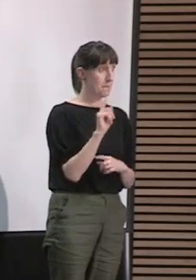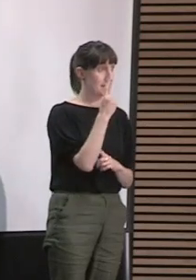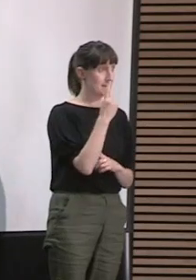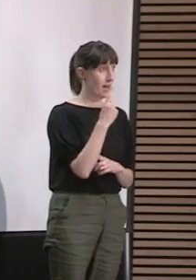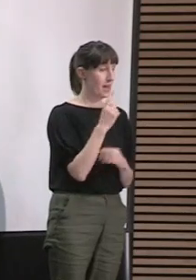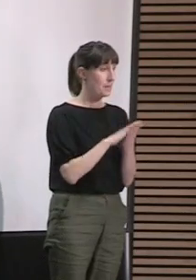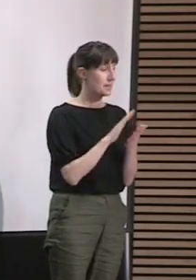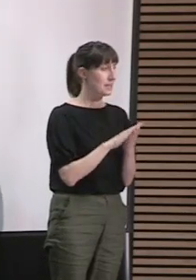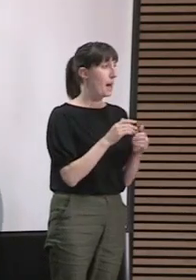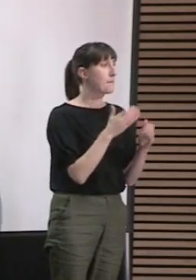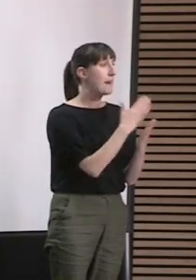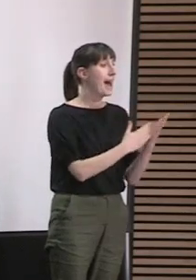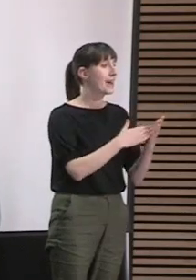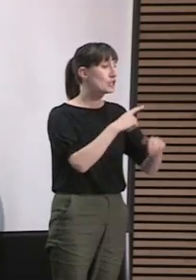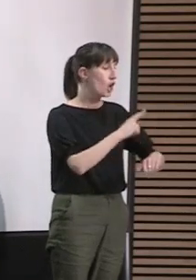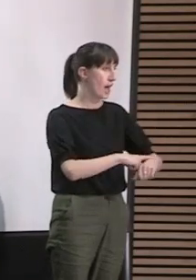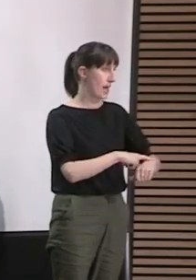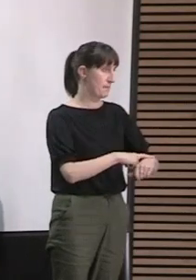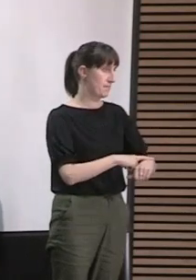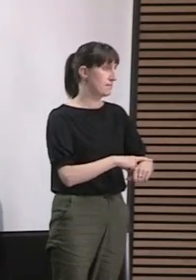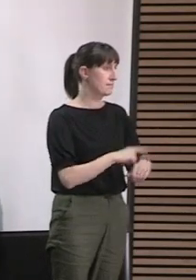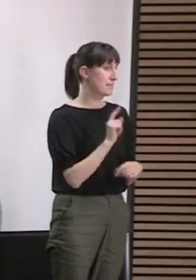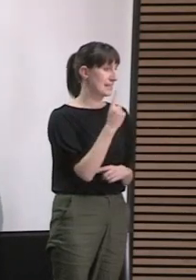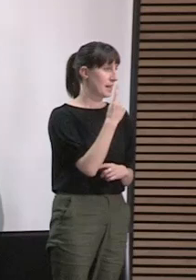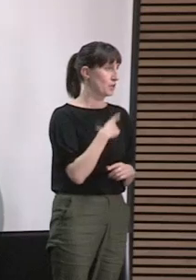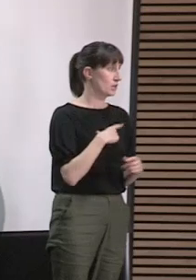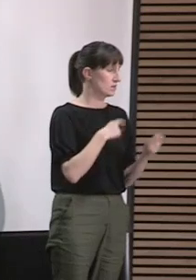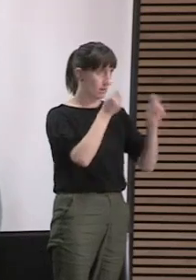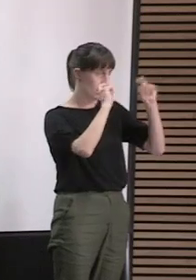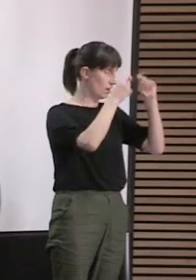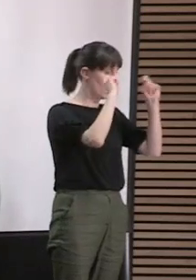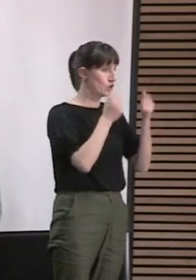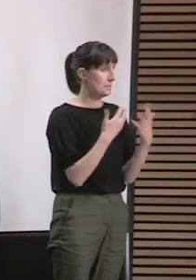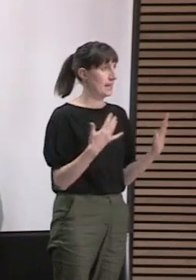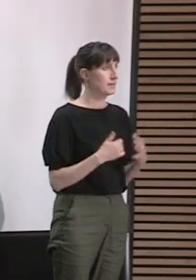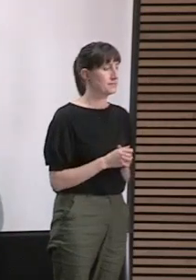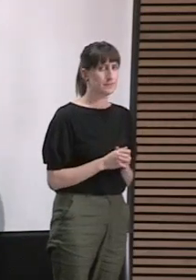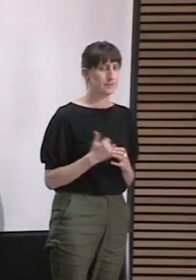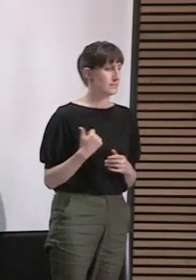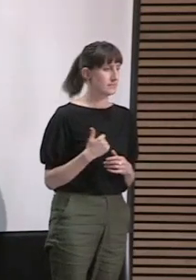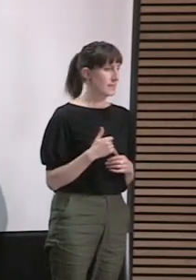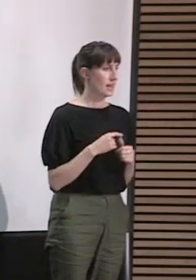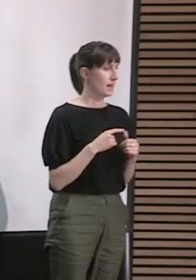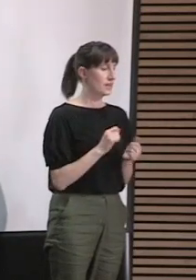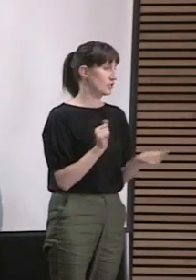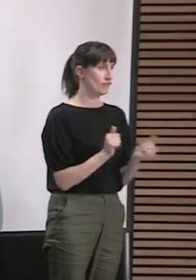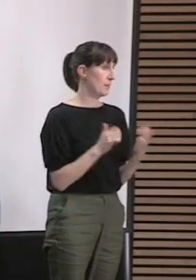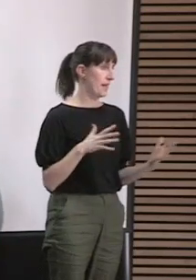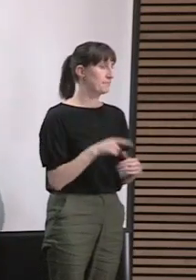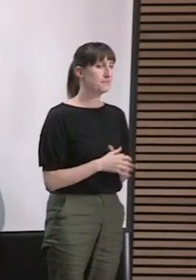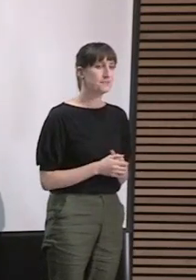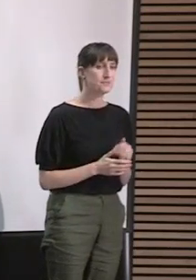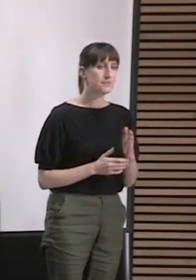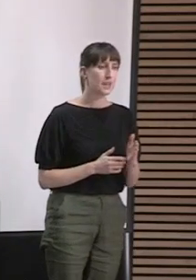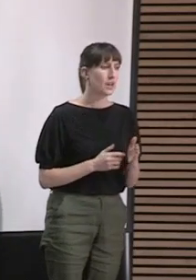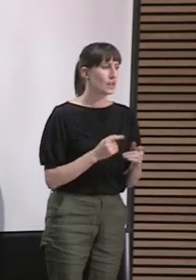at the moment. Start to restrict travel to the South Island and lower the alert level down south to 1? Look, the Cabinet looked at all of the different